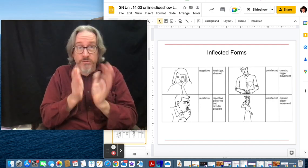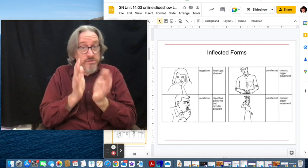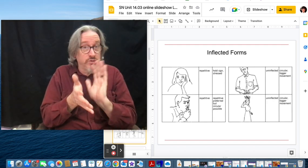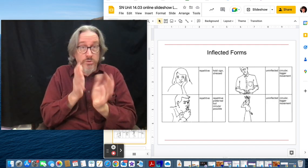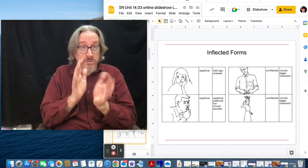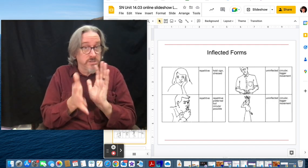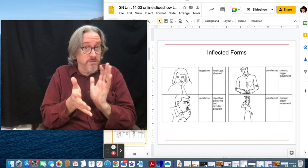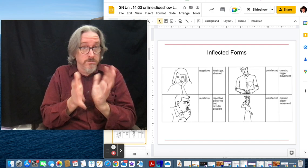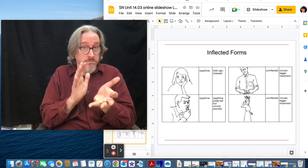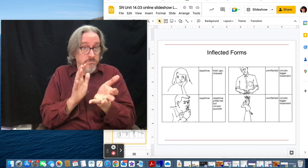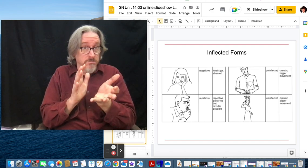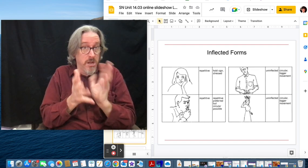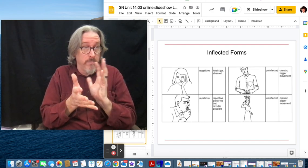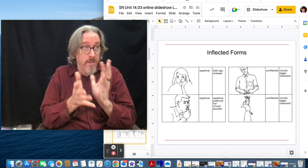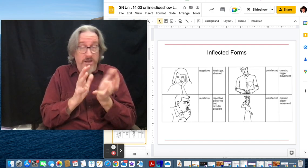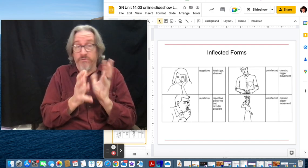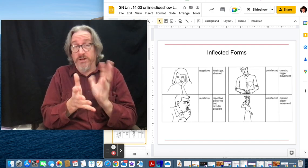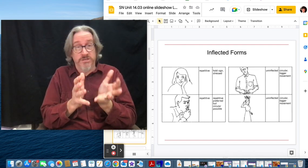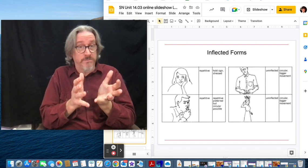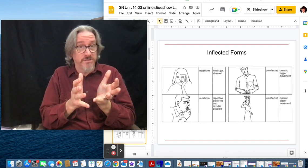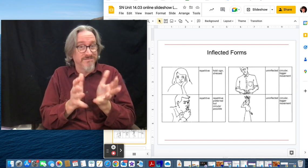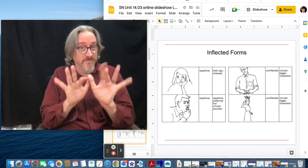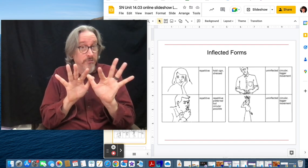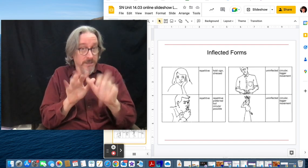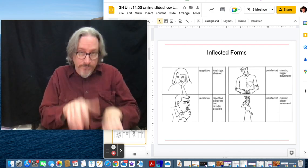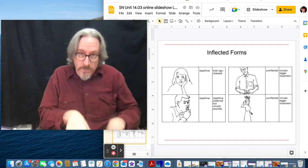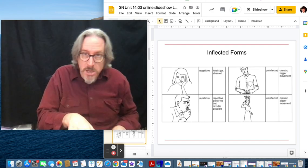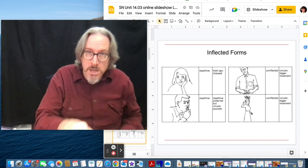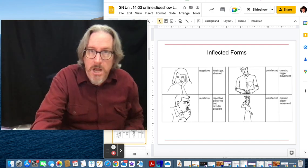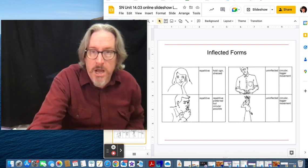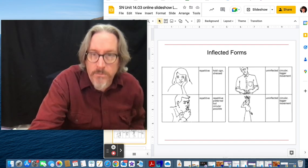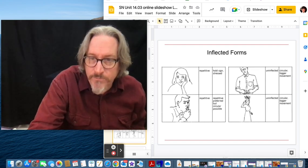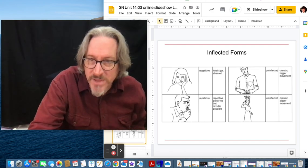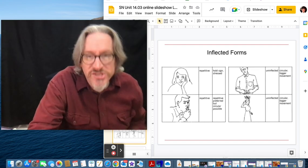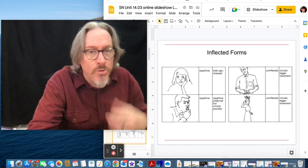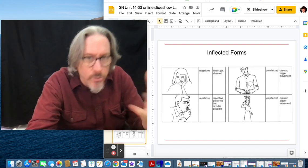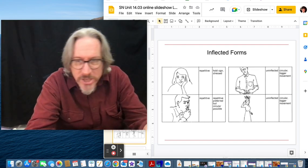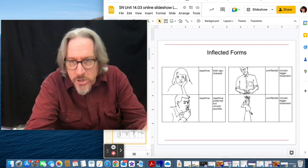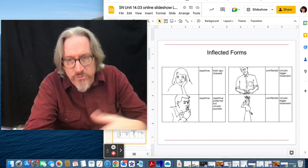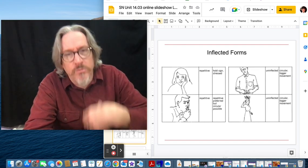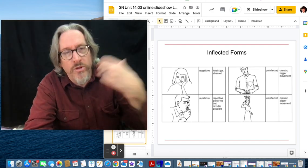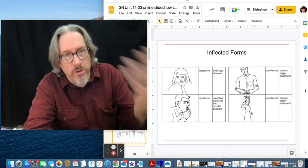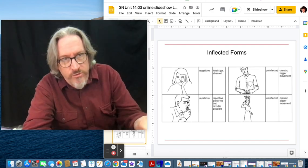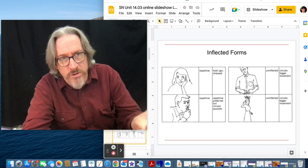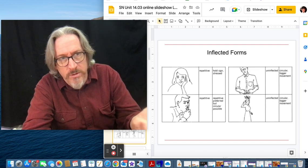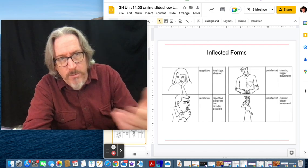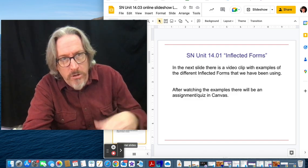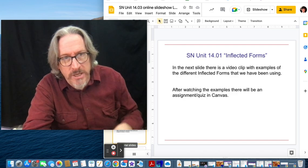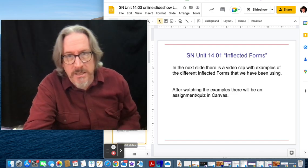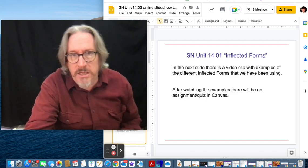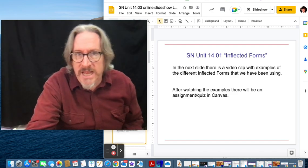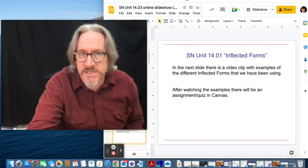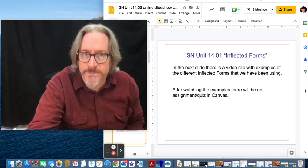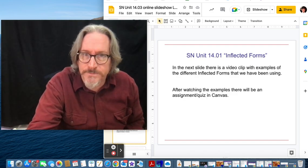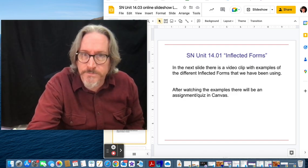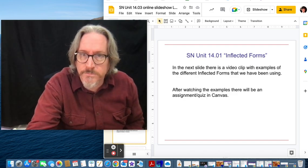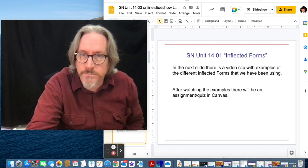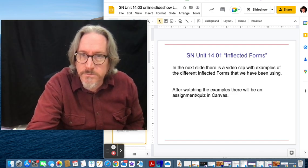both of those tools at your fingertips, literally. So we could go through them. We'll go through them all in